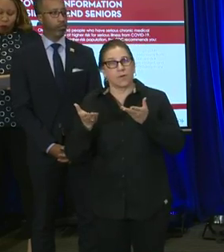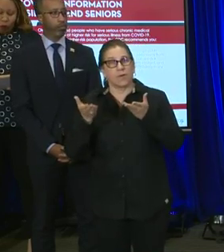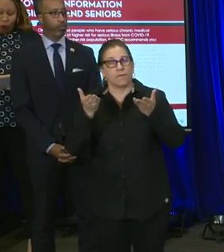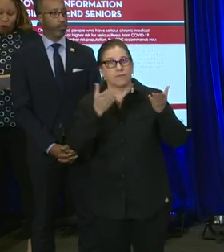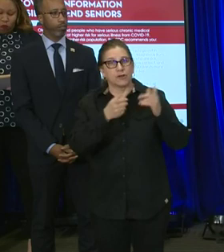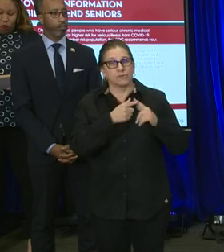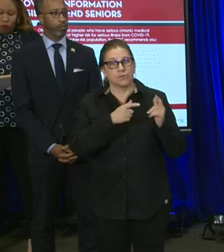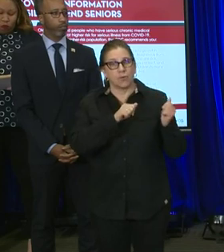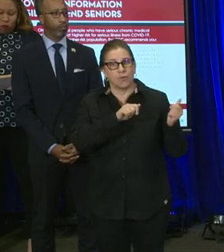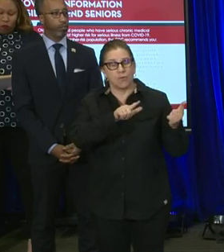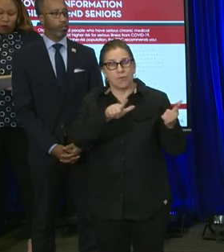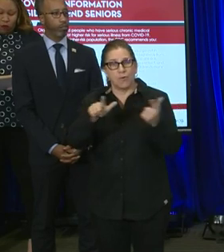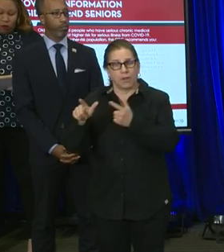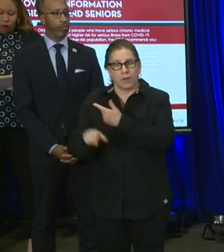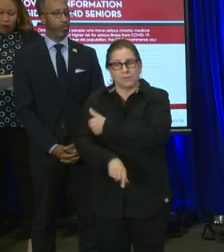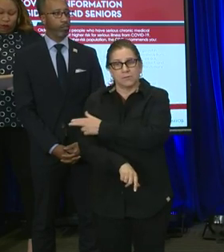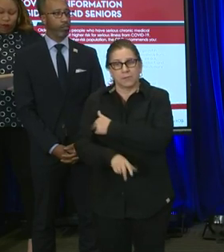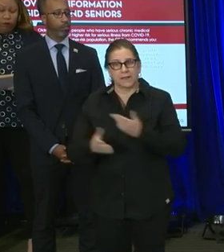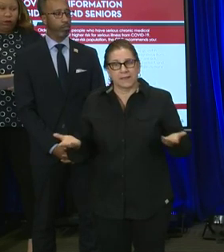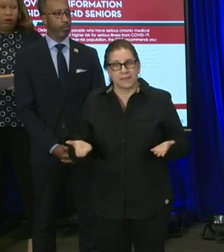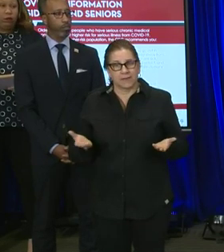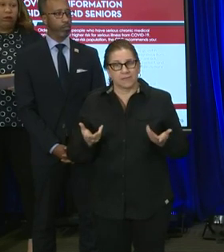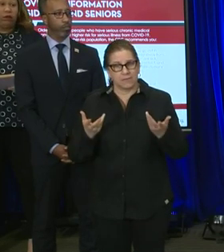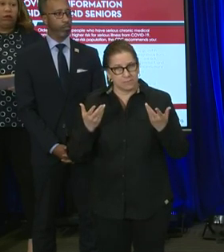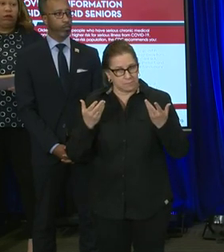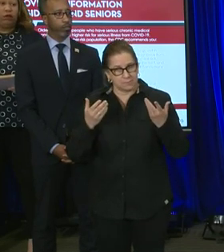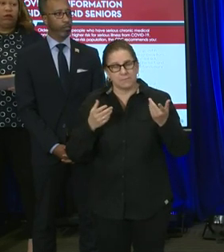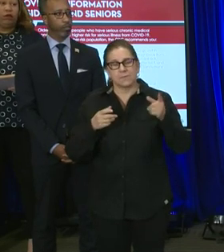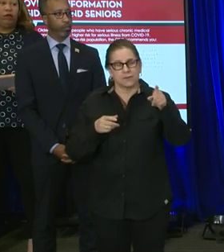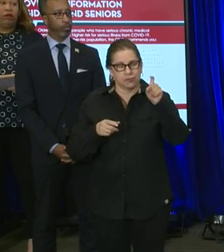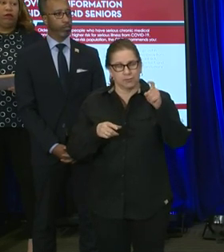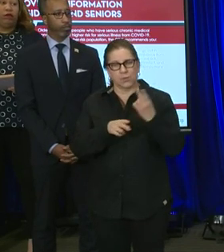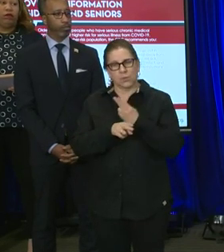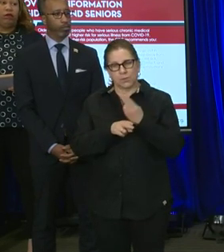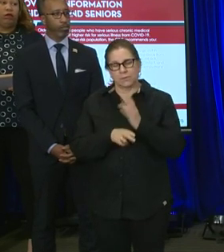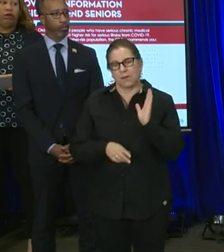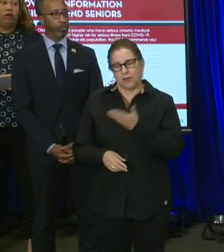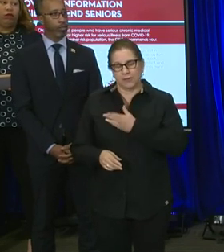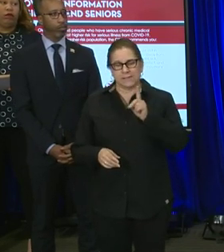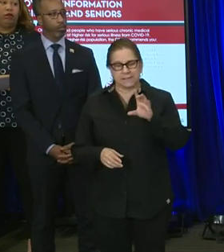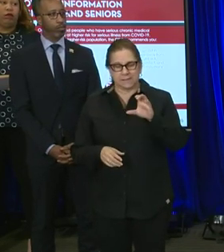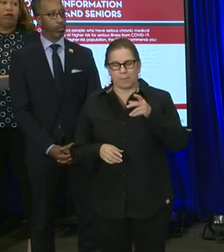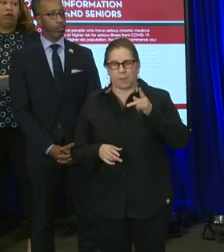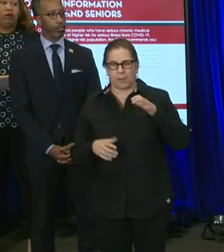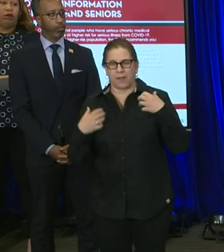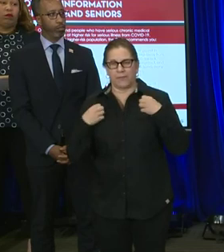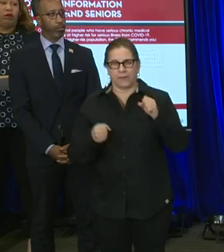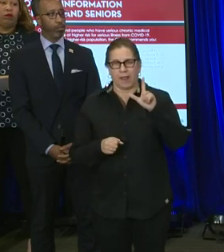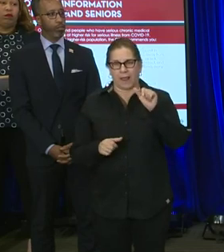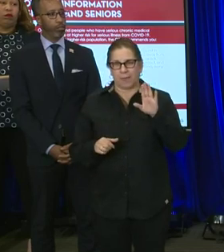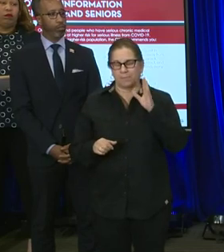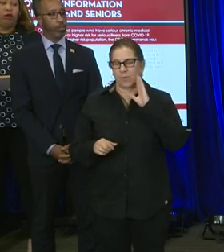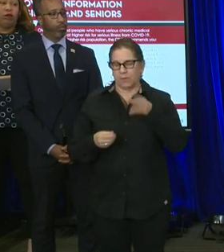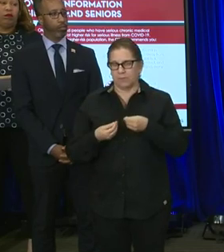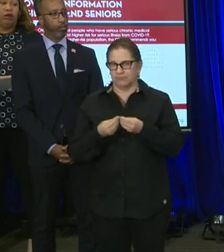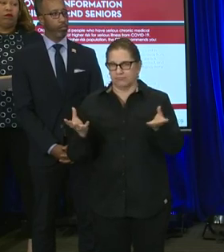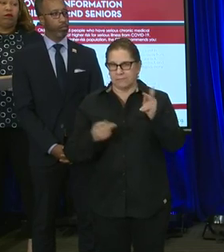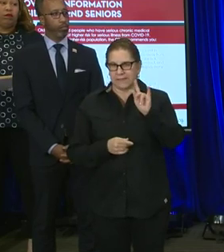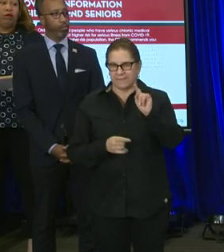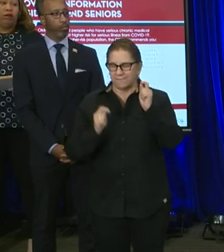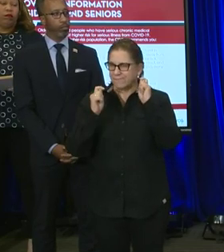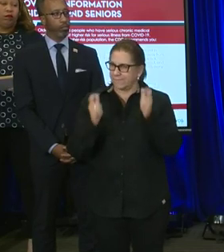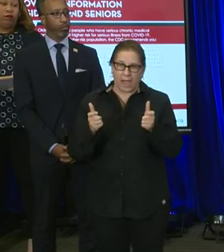the public health lab that can provide results to hospitals in the District of Columbia within 24 hours